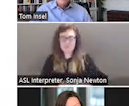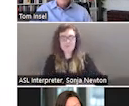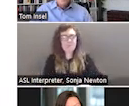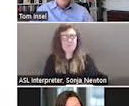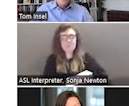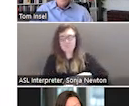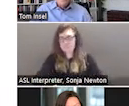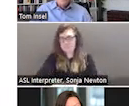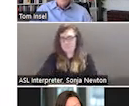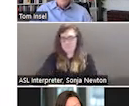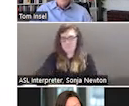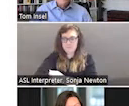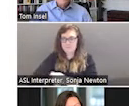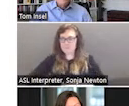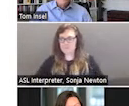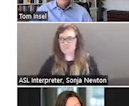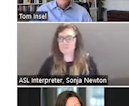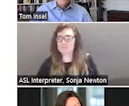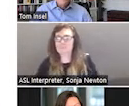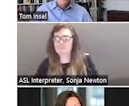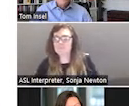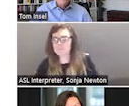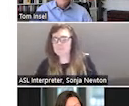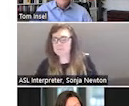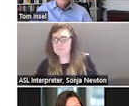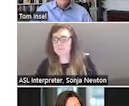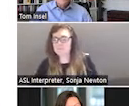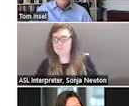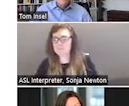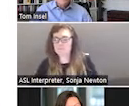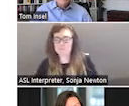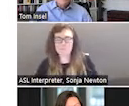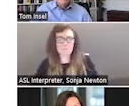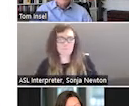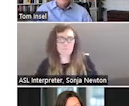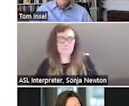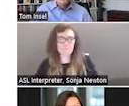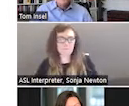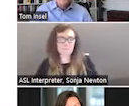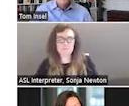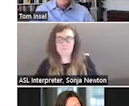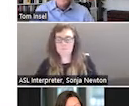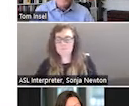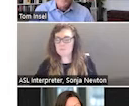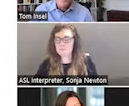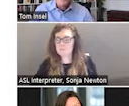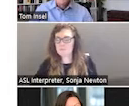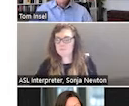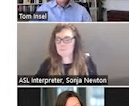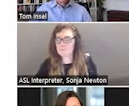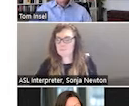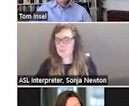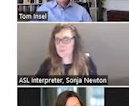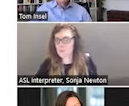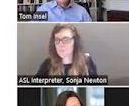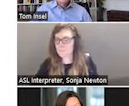I've been wondering a lot about how do we get from here to there. And of course, the events of yesterday just kind of make all of this so much more urgent.